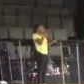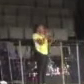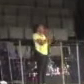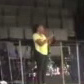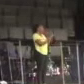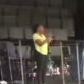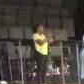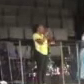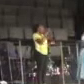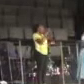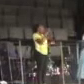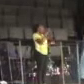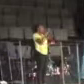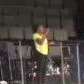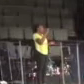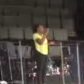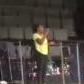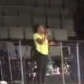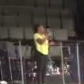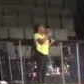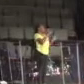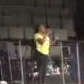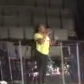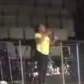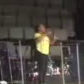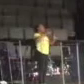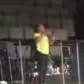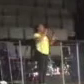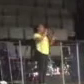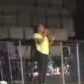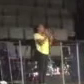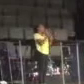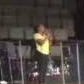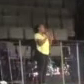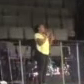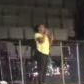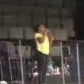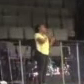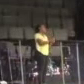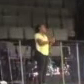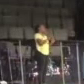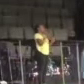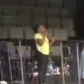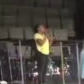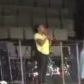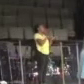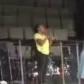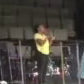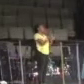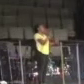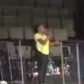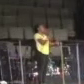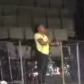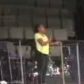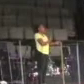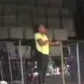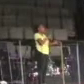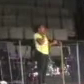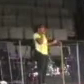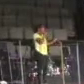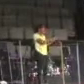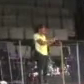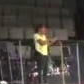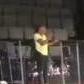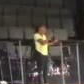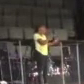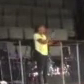God, it's imperative that we walk in our authority to not only identify the enemy, but we've got to silence him. We've got